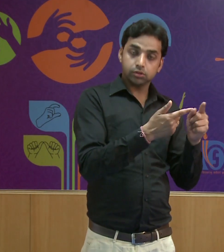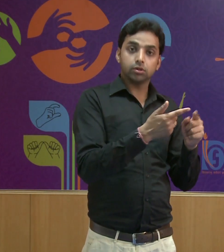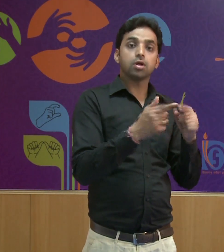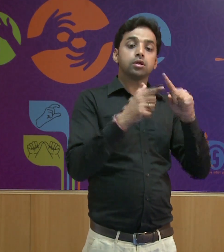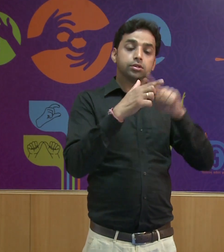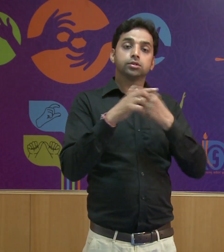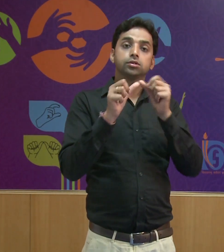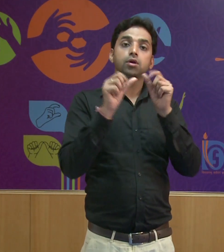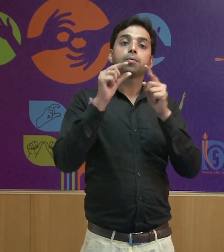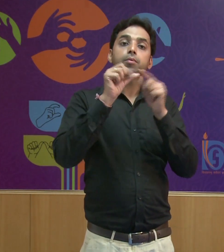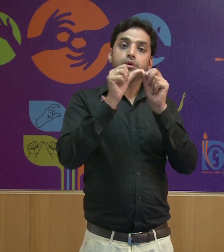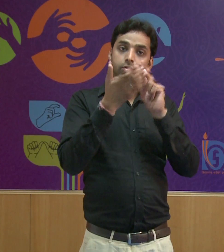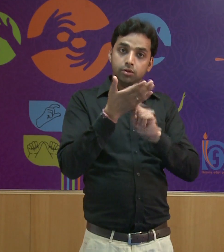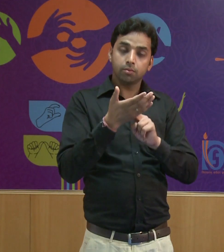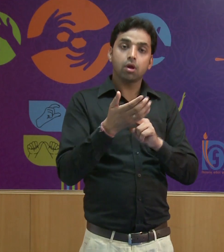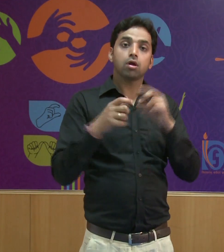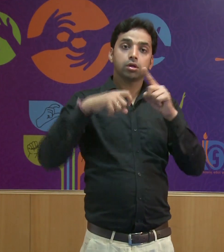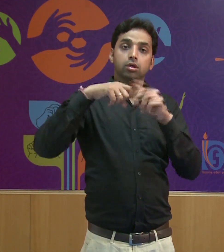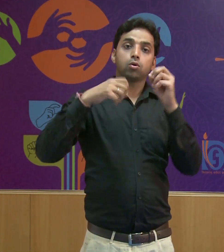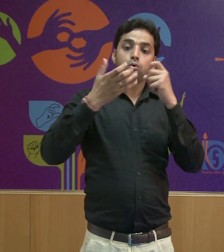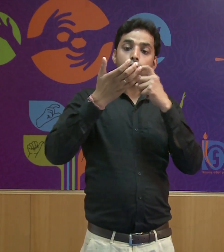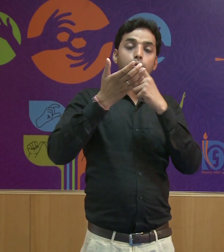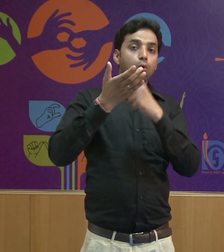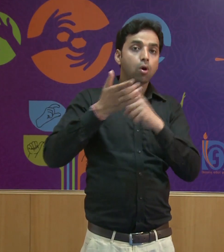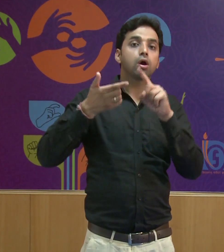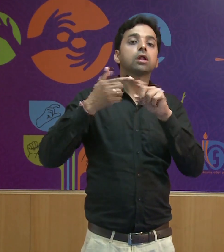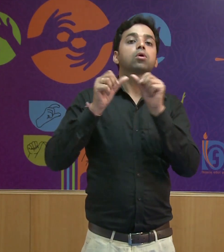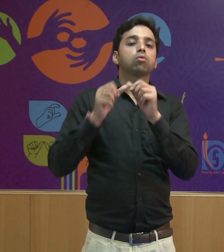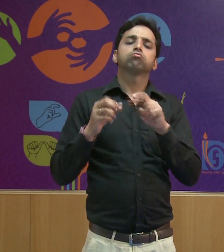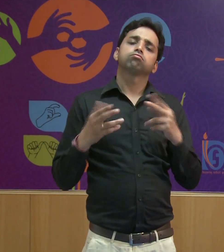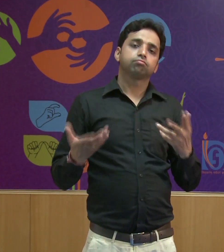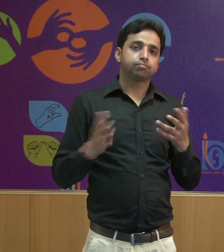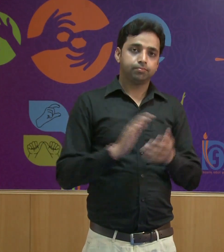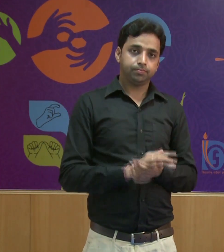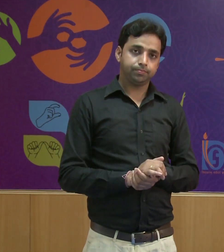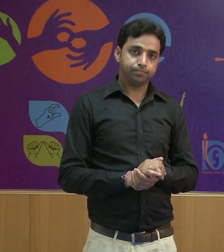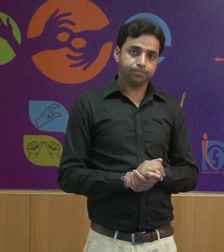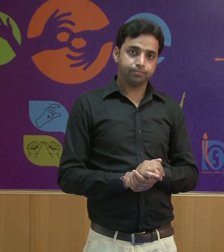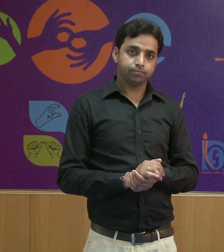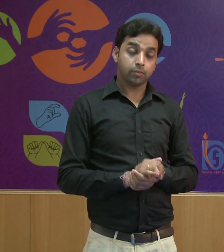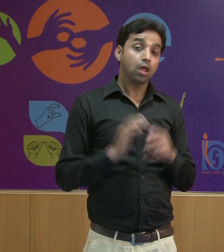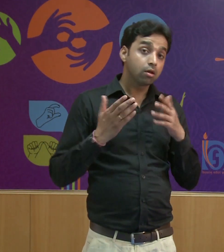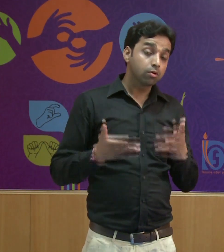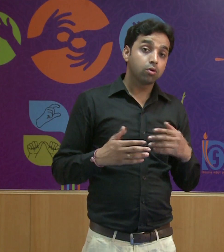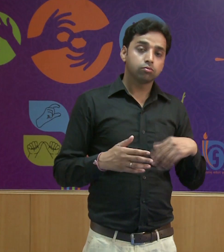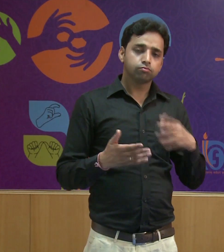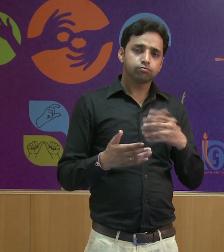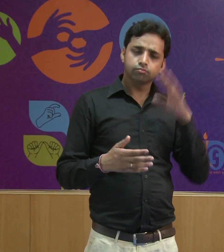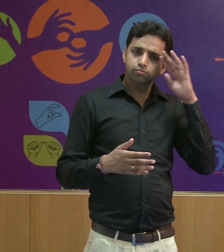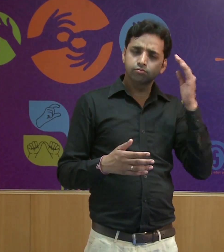Japan, Korea, etc. We also came to know about